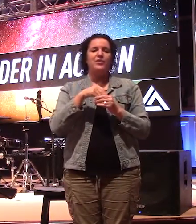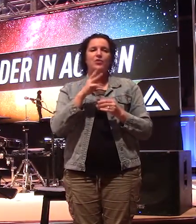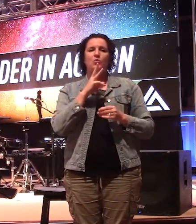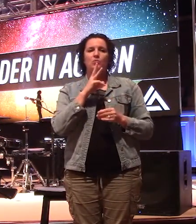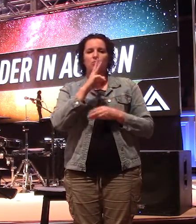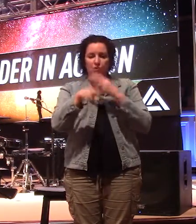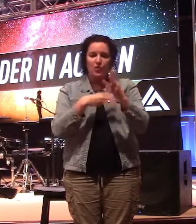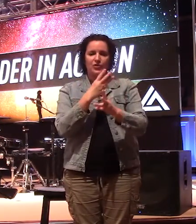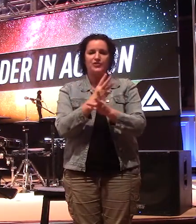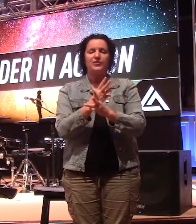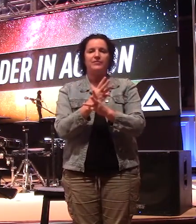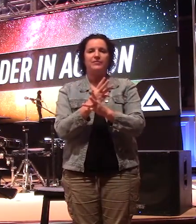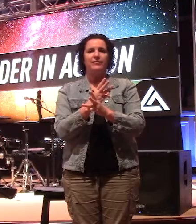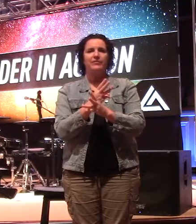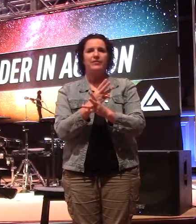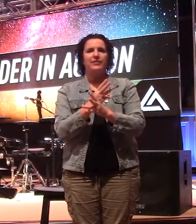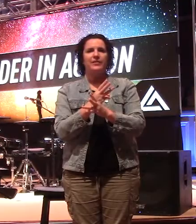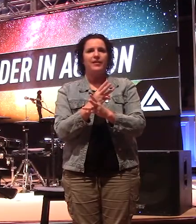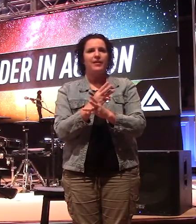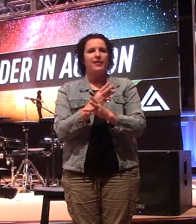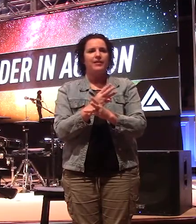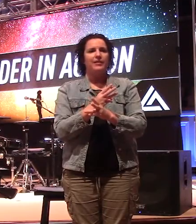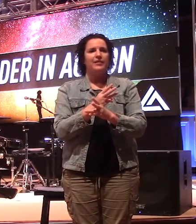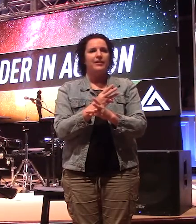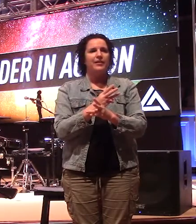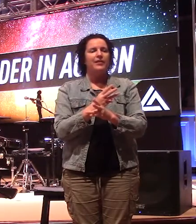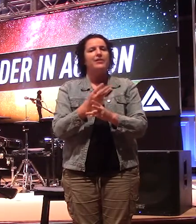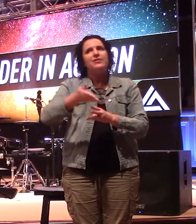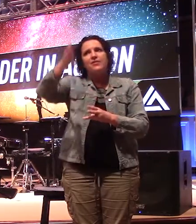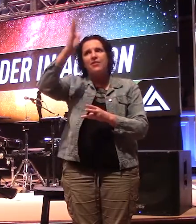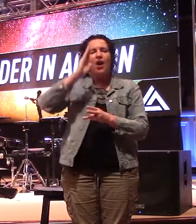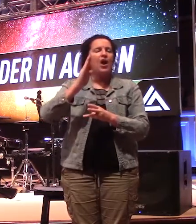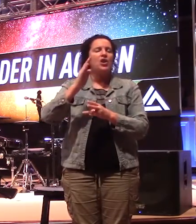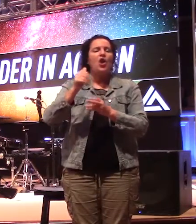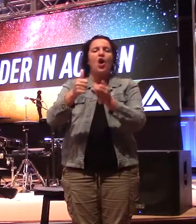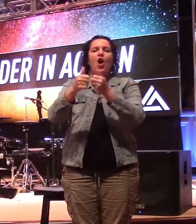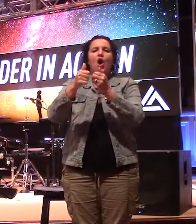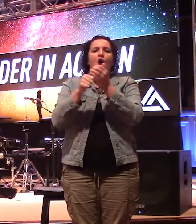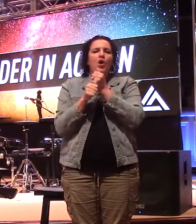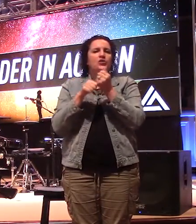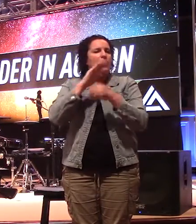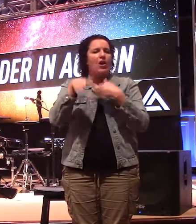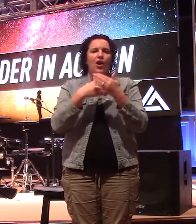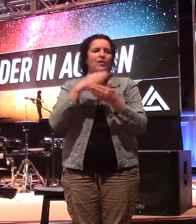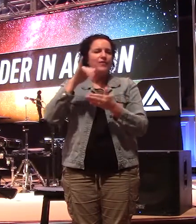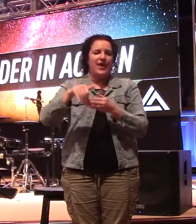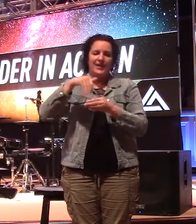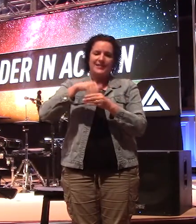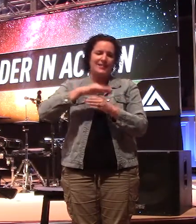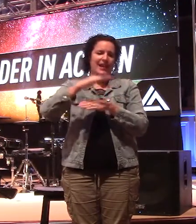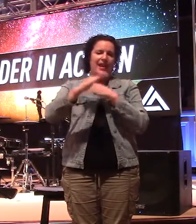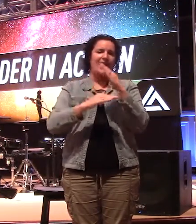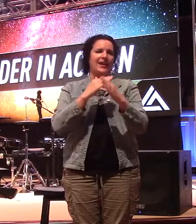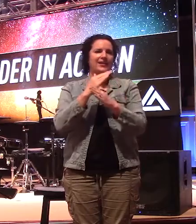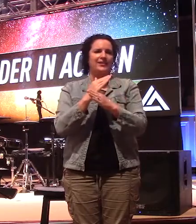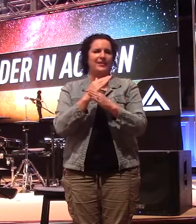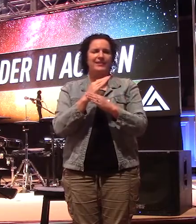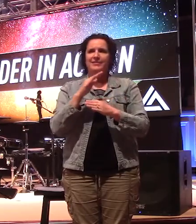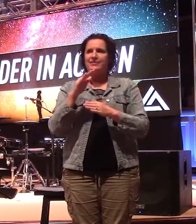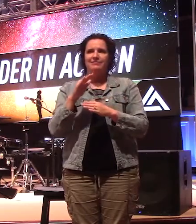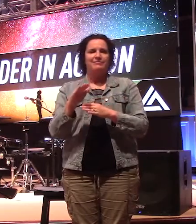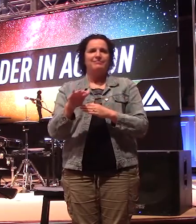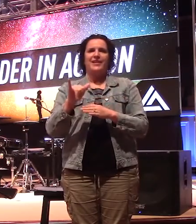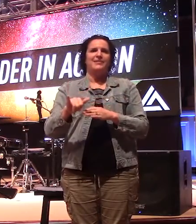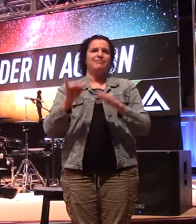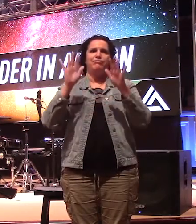3 more is a quintillion. 340 quintillion gallons, and God holds it all in the palm of his hand. What a God, what a vast God, what